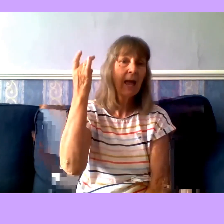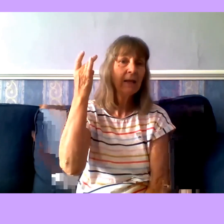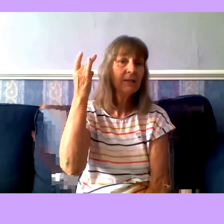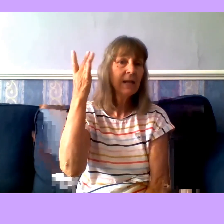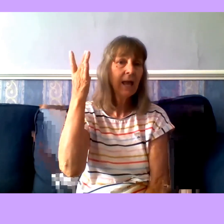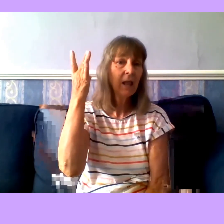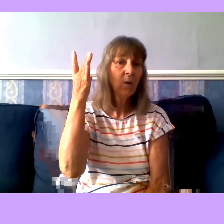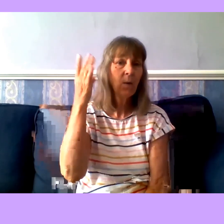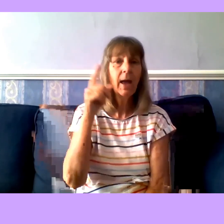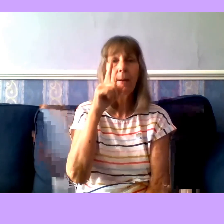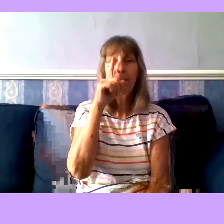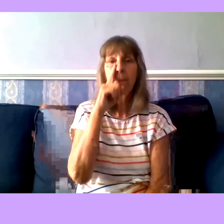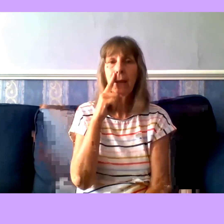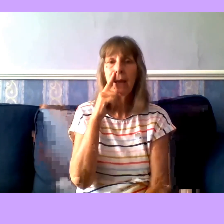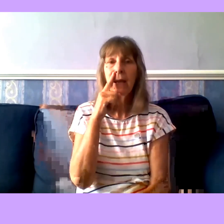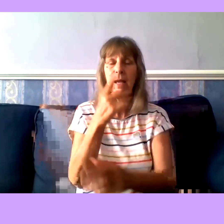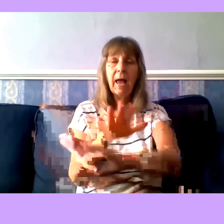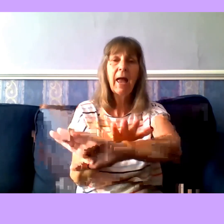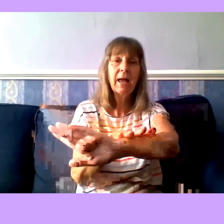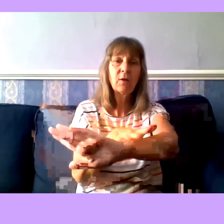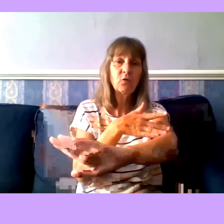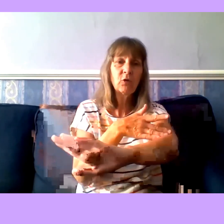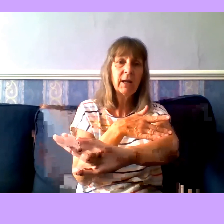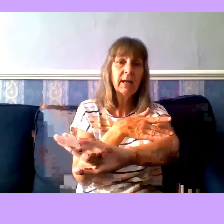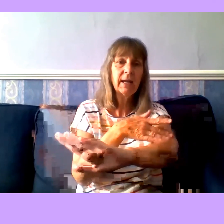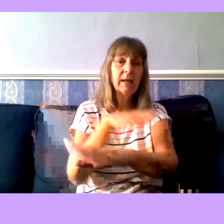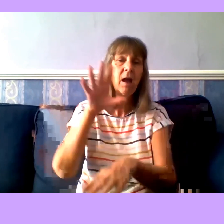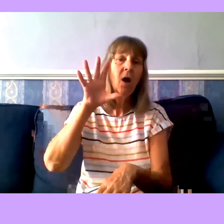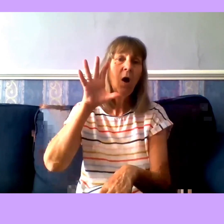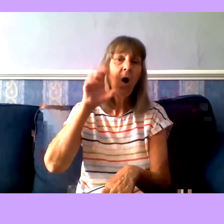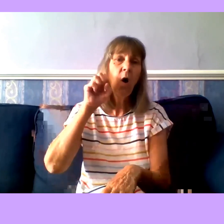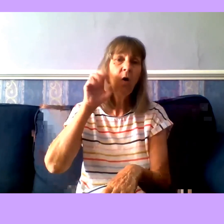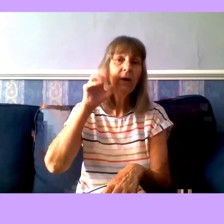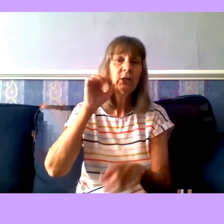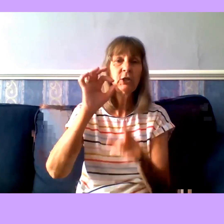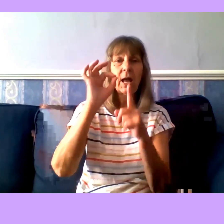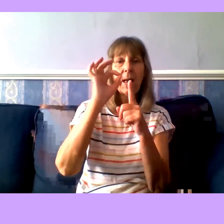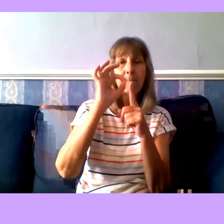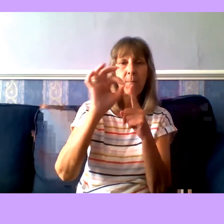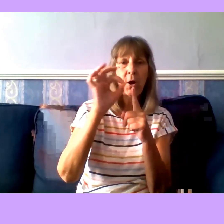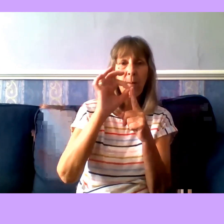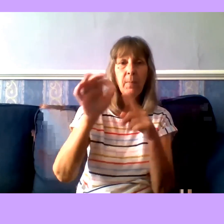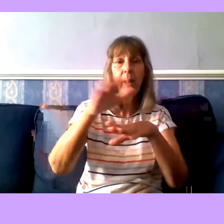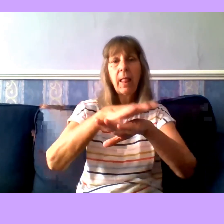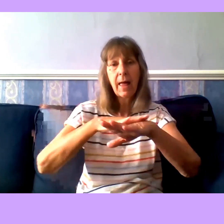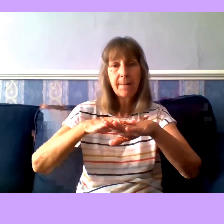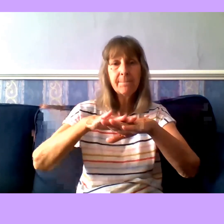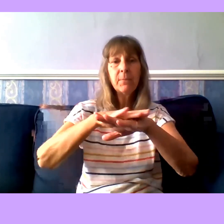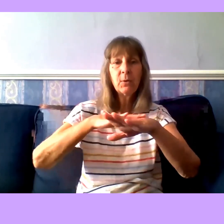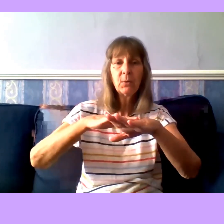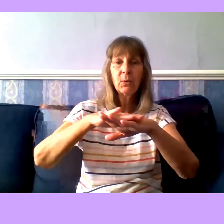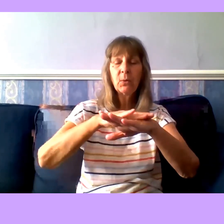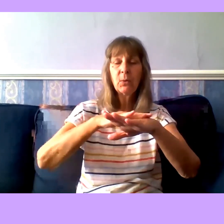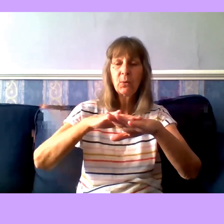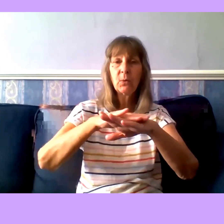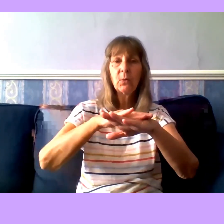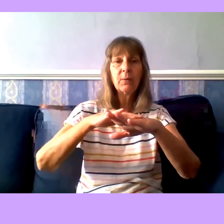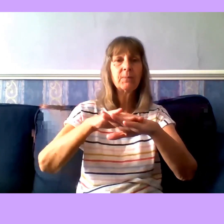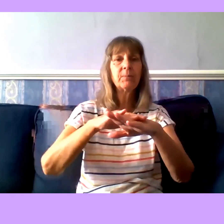Red and yellow, pink and green, orange and purple and blue.